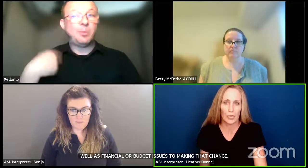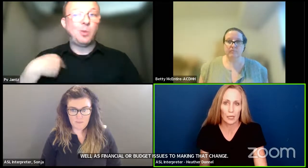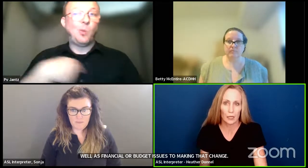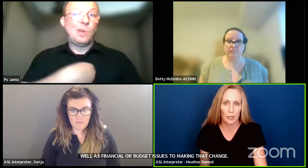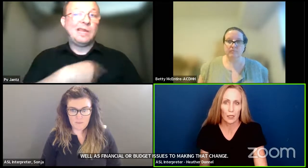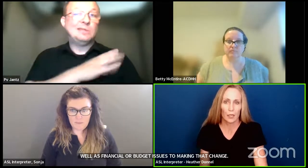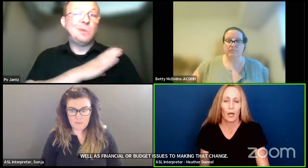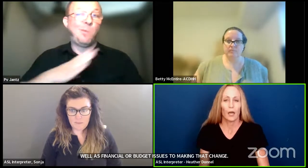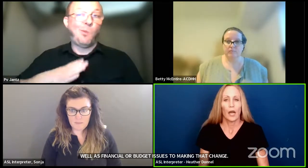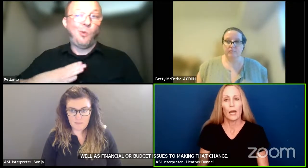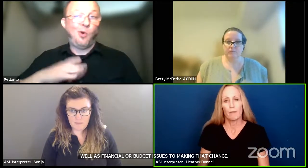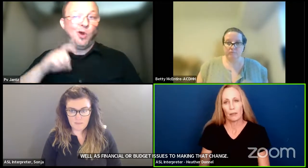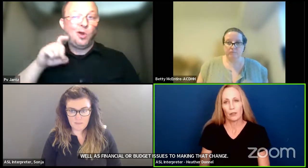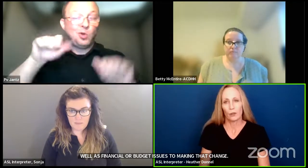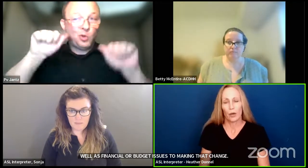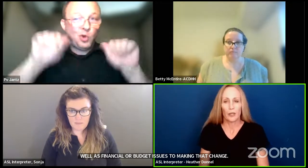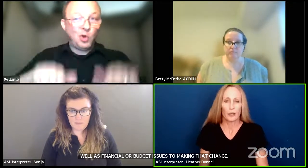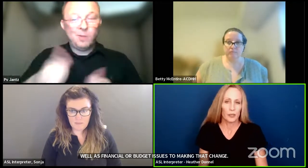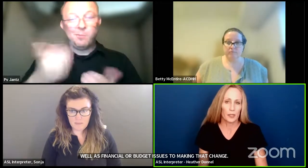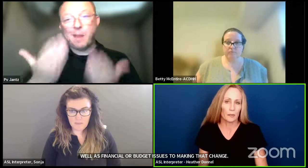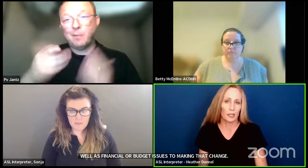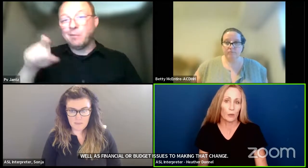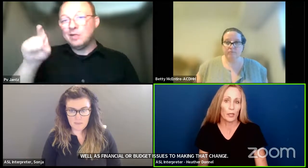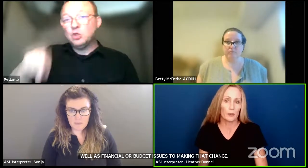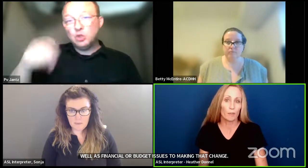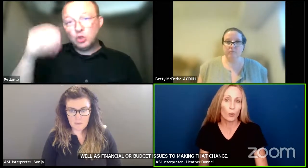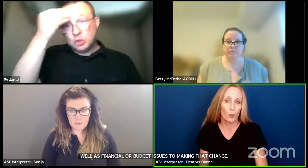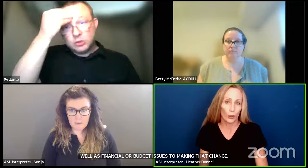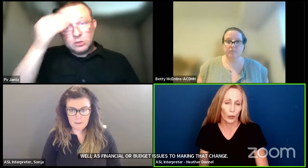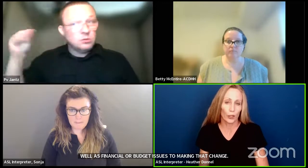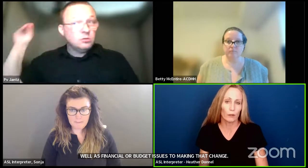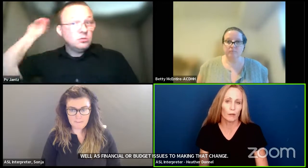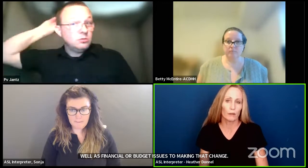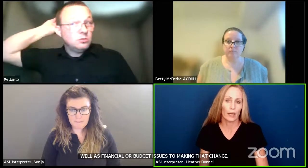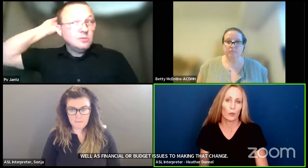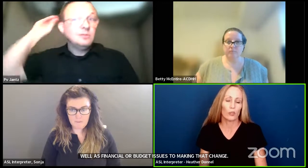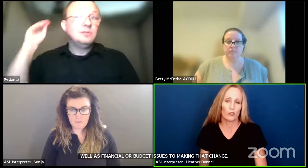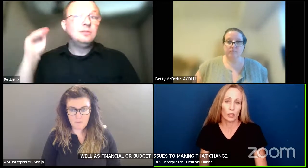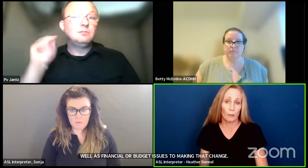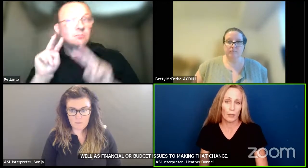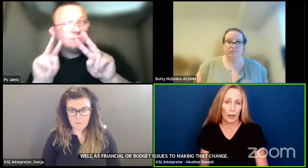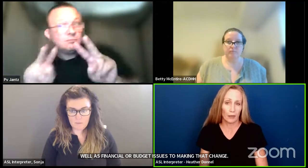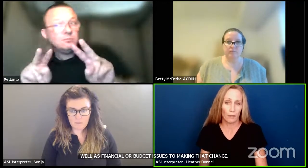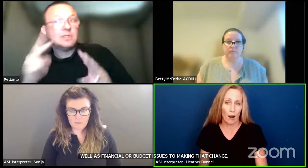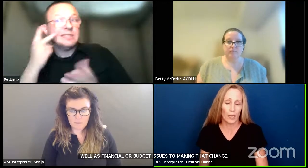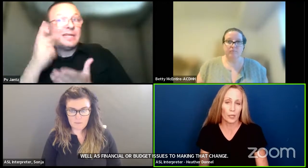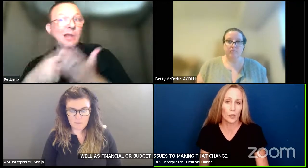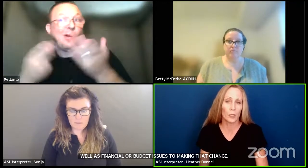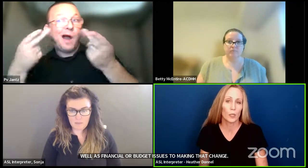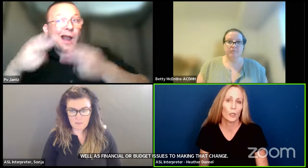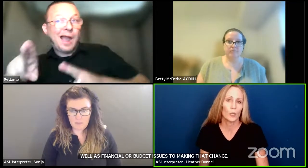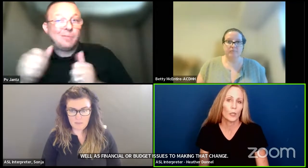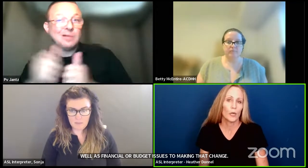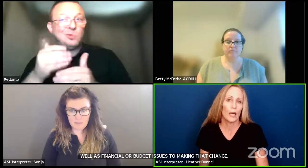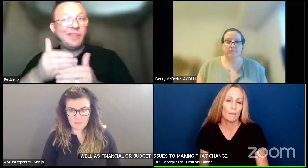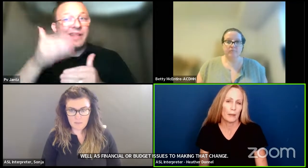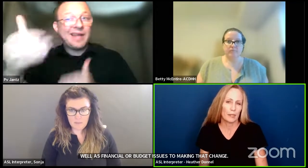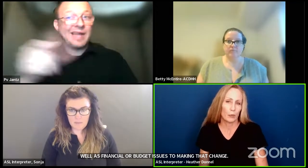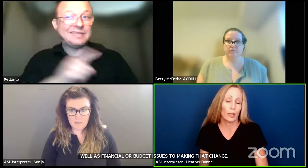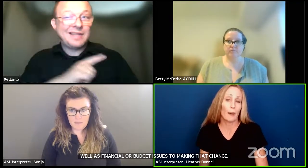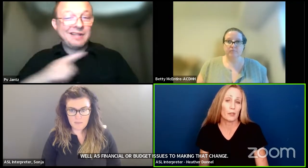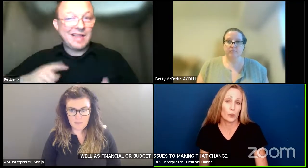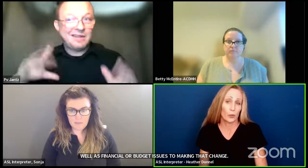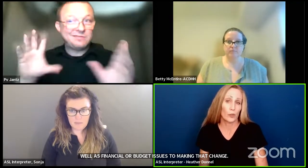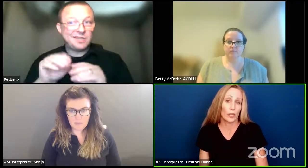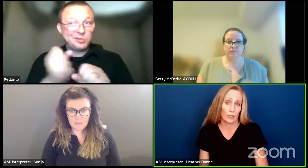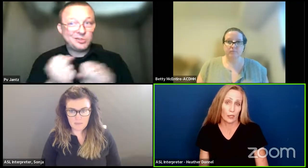to wait. And maybe I think this is something that we as a board that we should keep in the back of our mind and maybe see